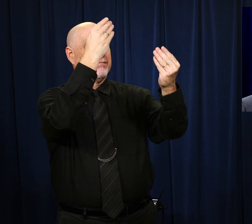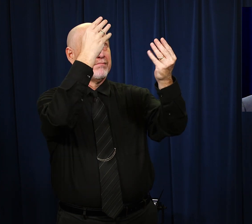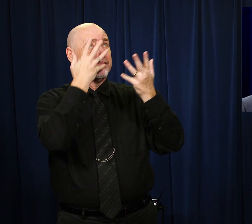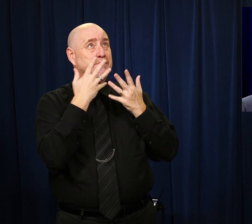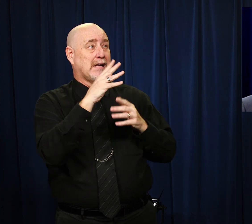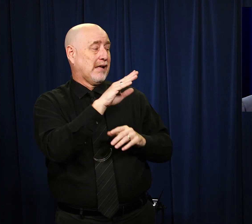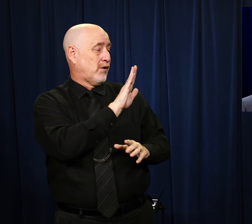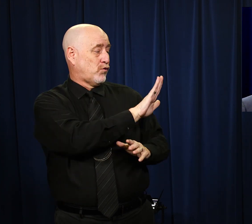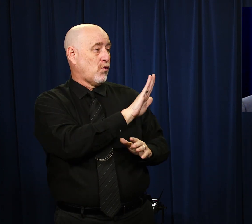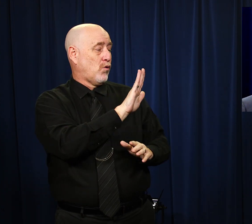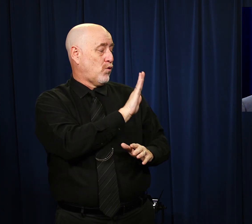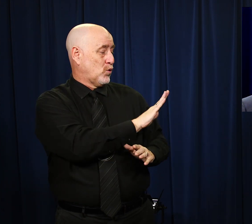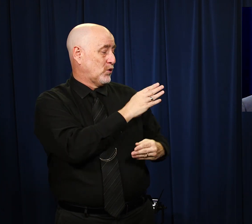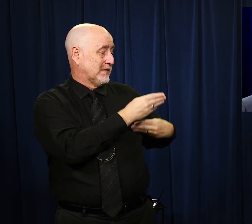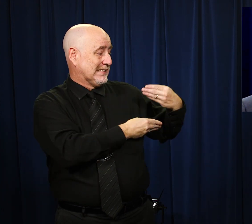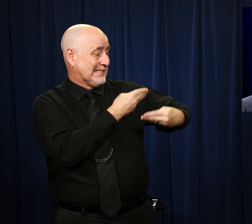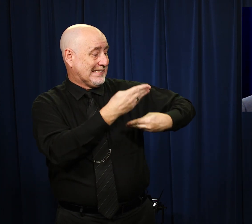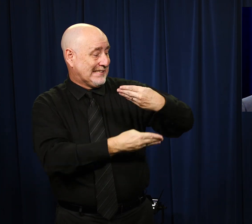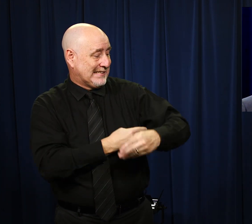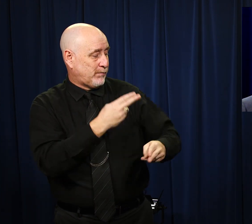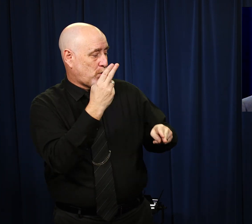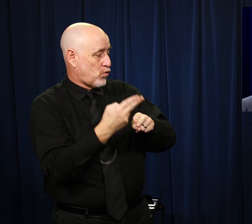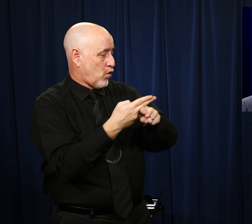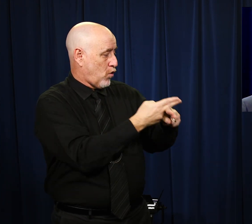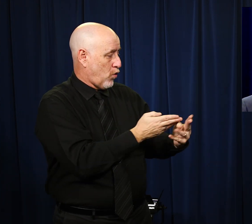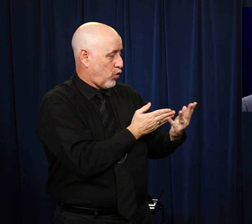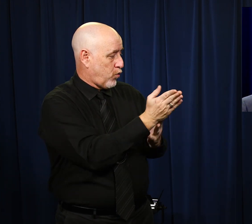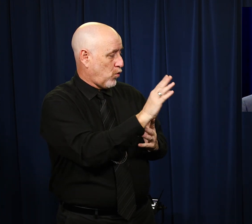in Isaac your seed shall be called.